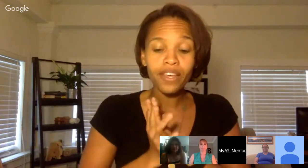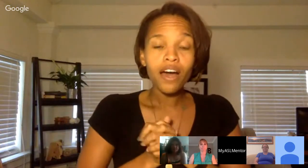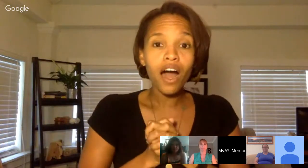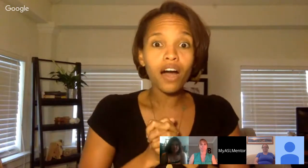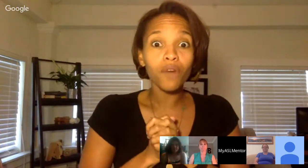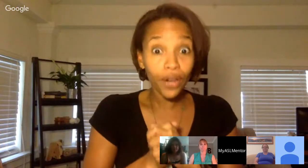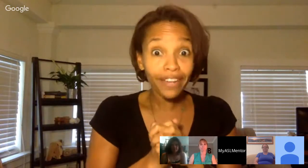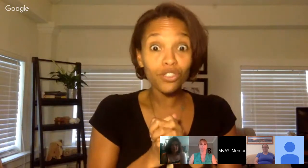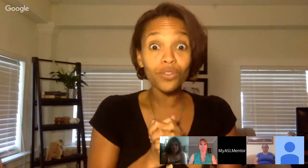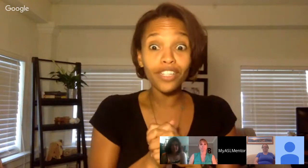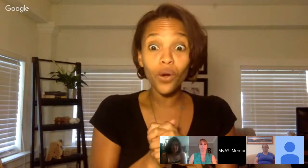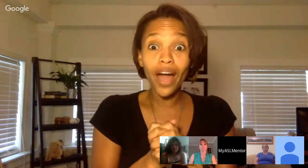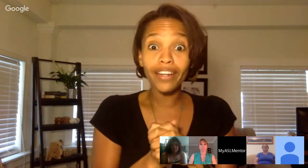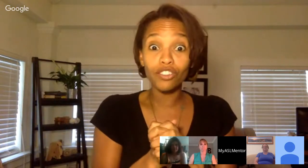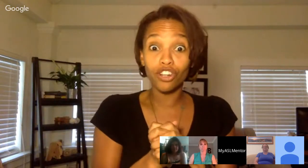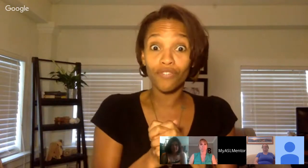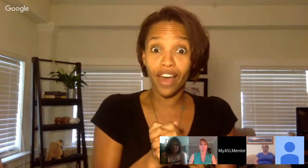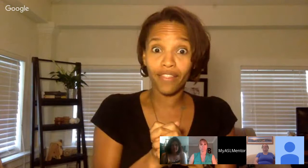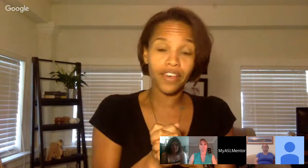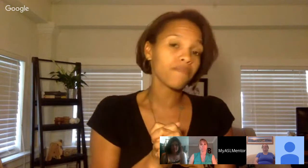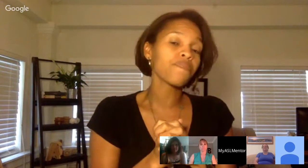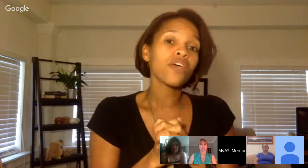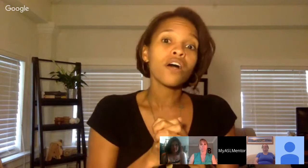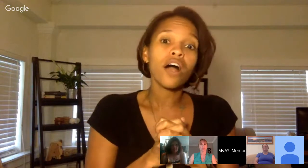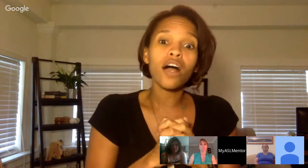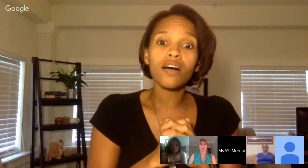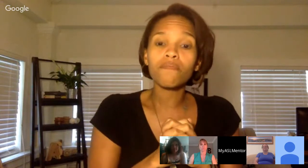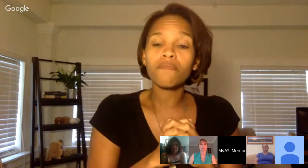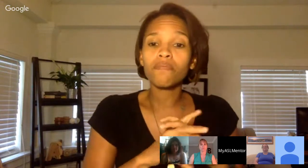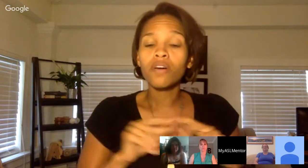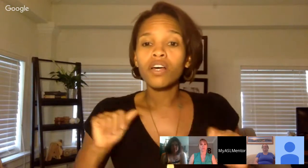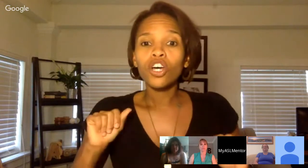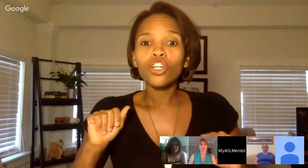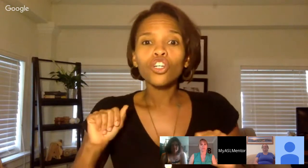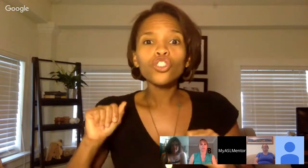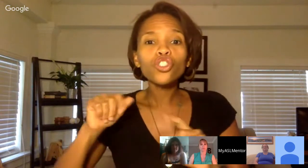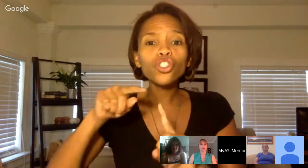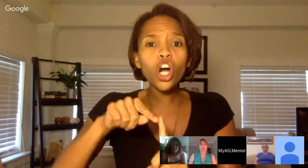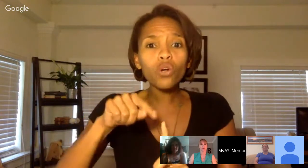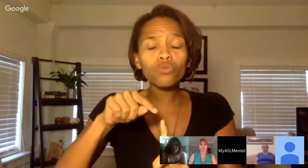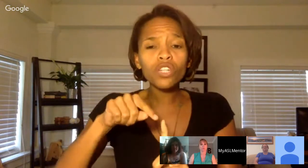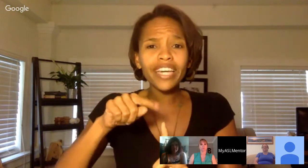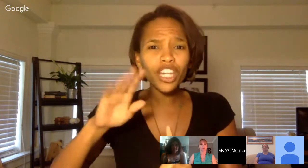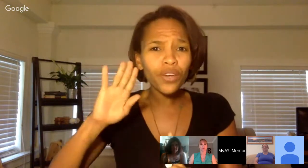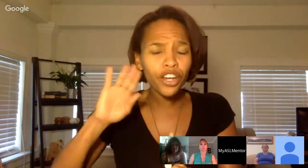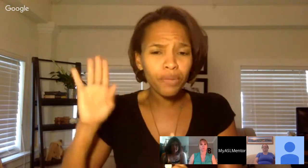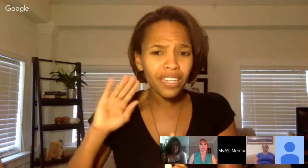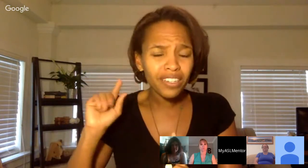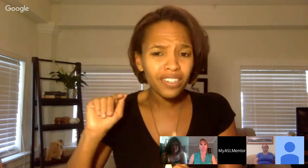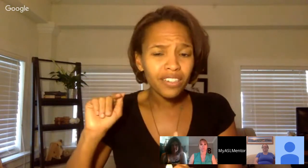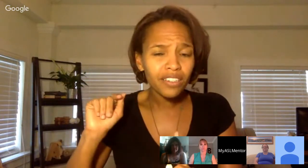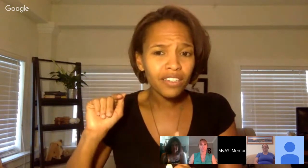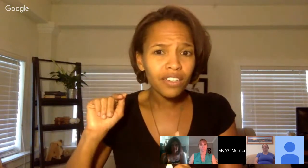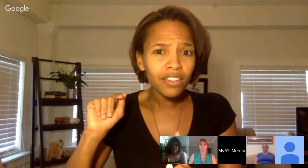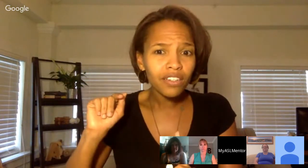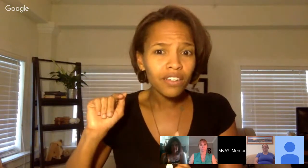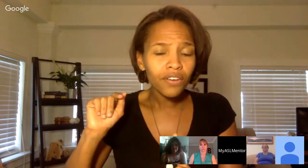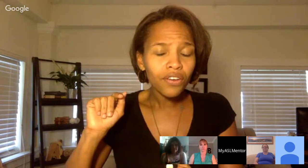of that. Okay, so let's go ahead and start that then. Joan, can you hear me?